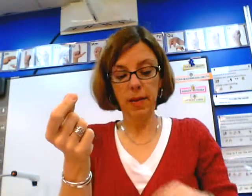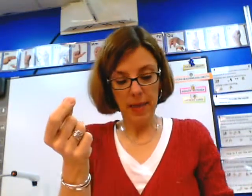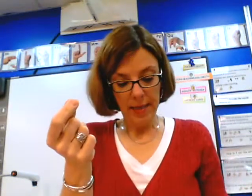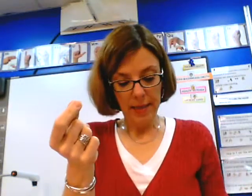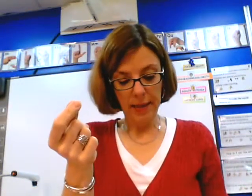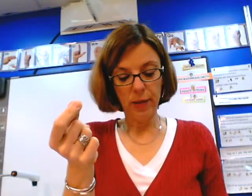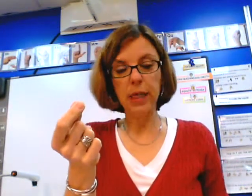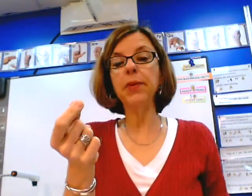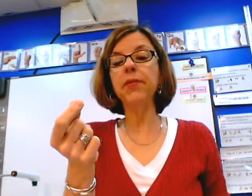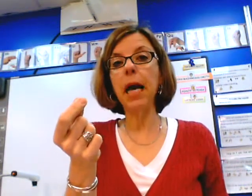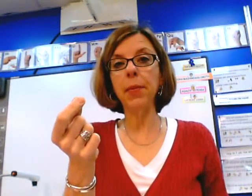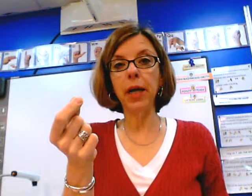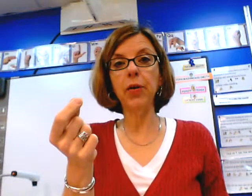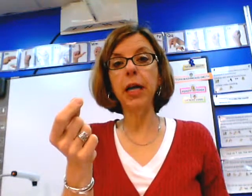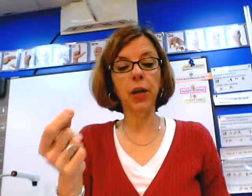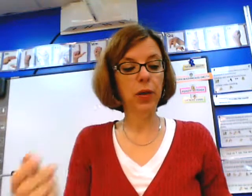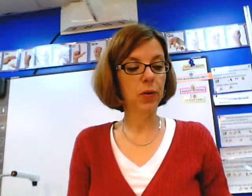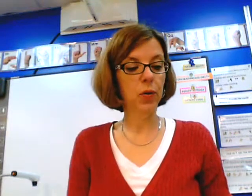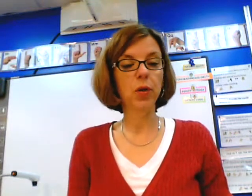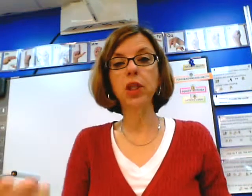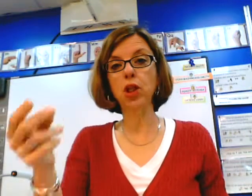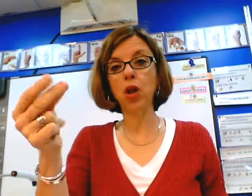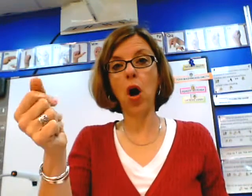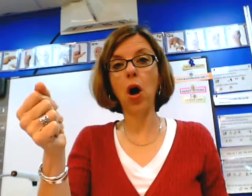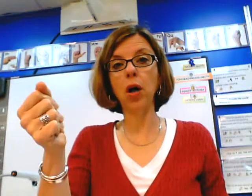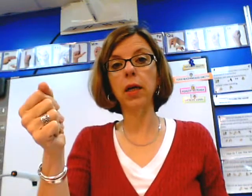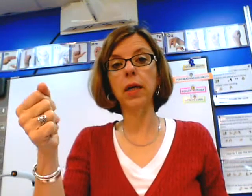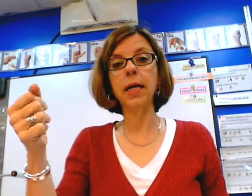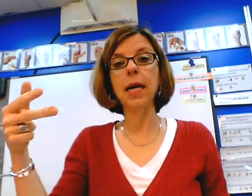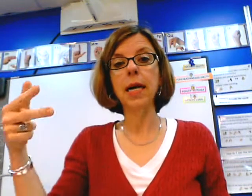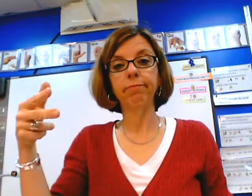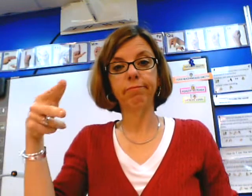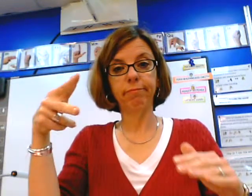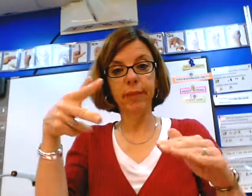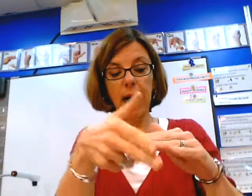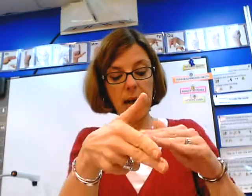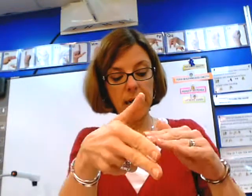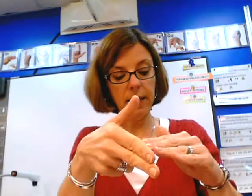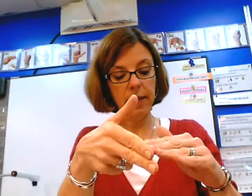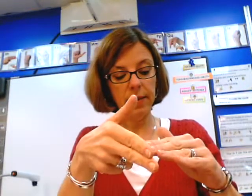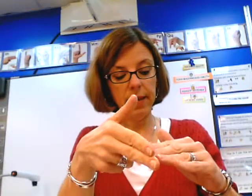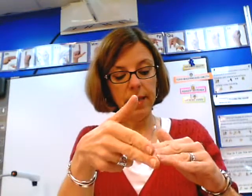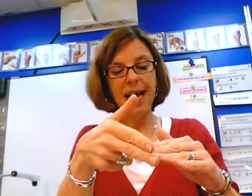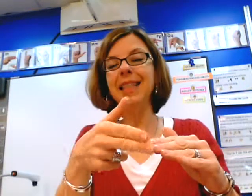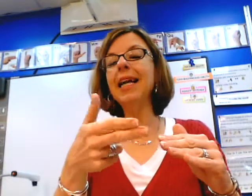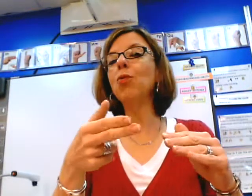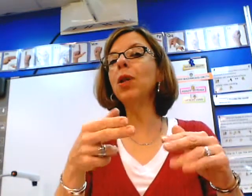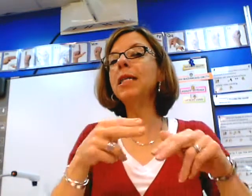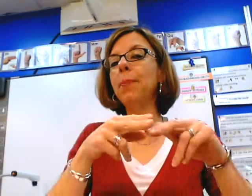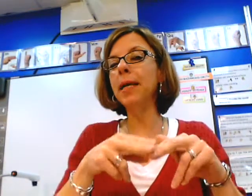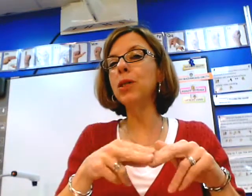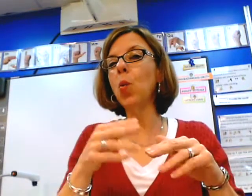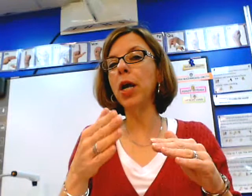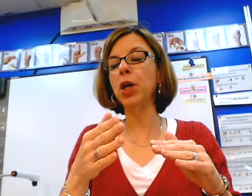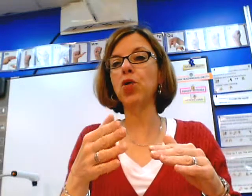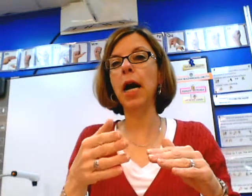dog. So some of the vocabulary includes, of course, dog, cut, and that really depends